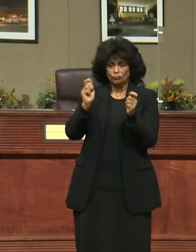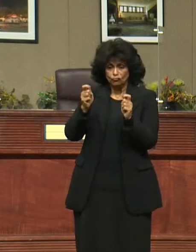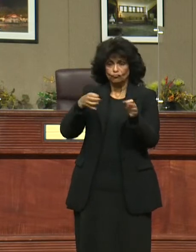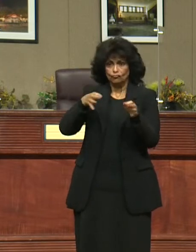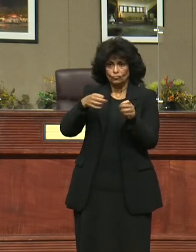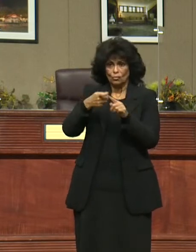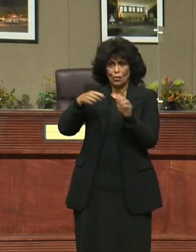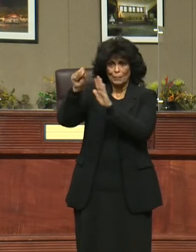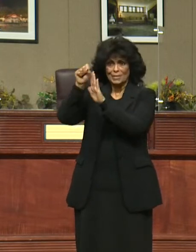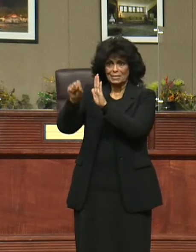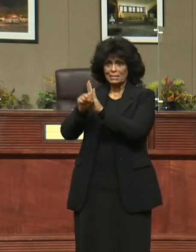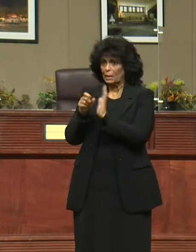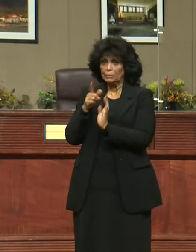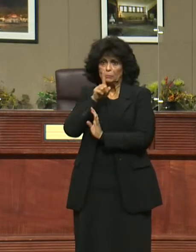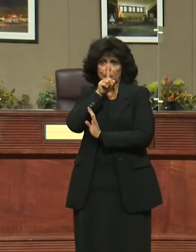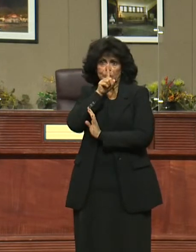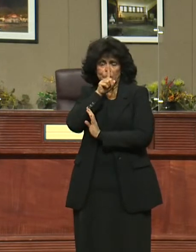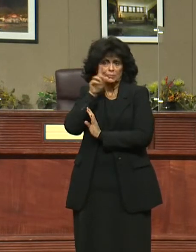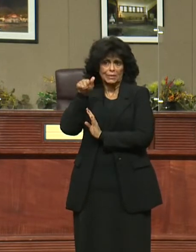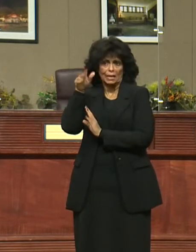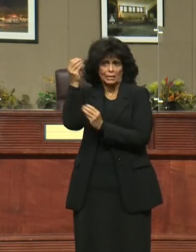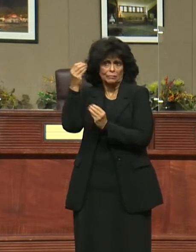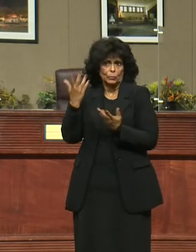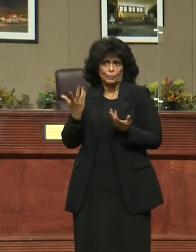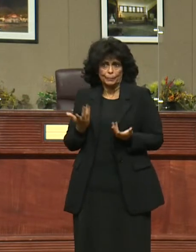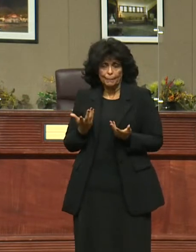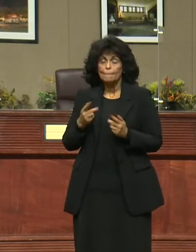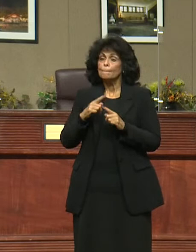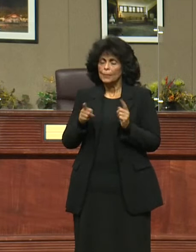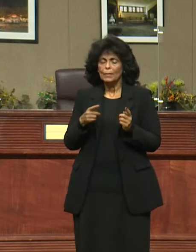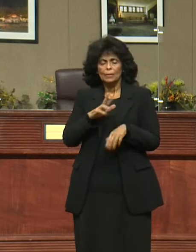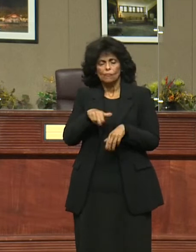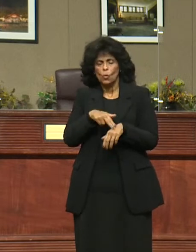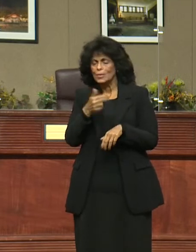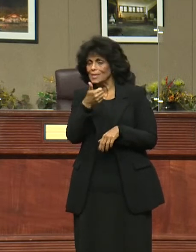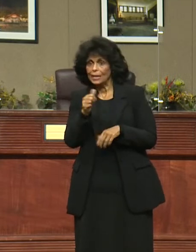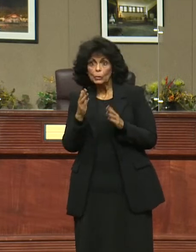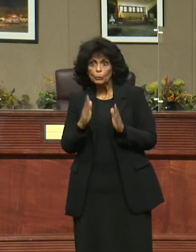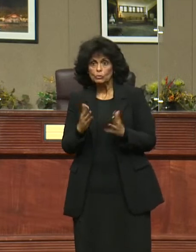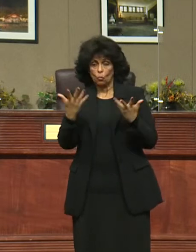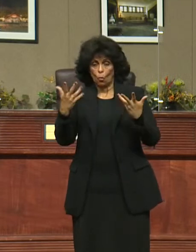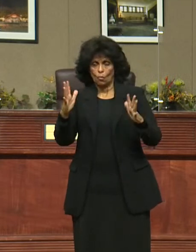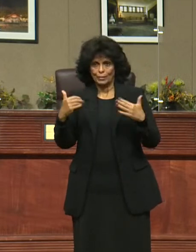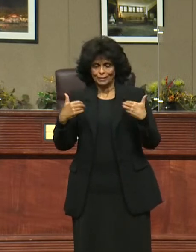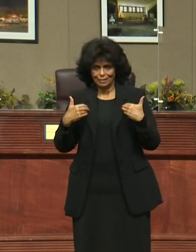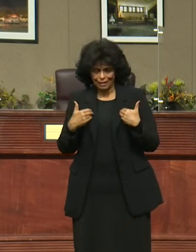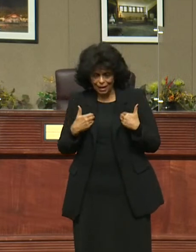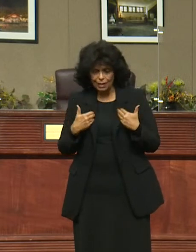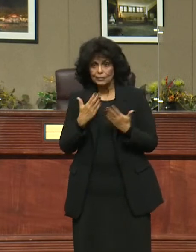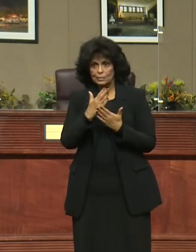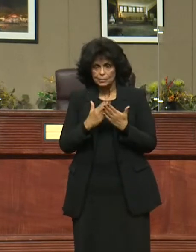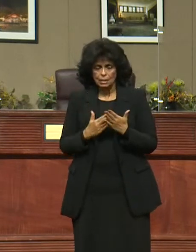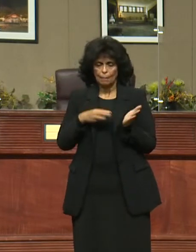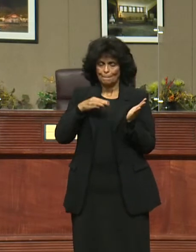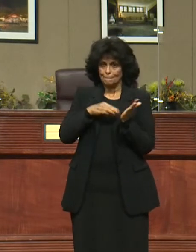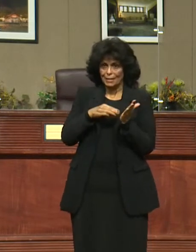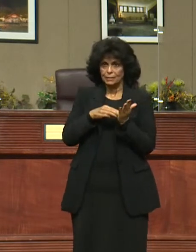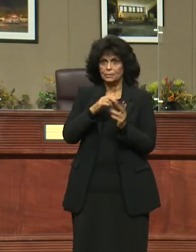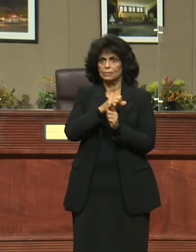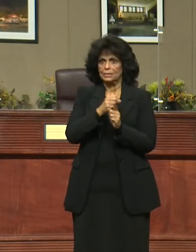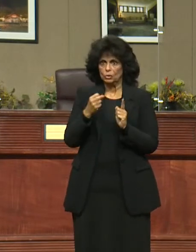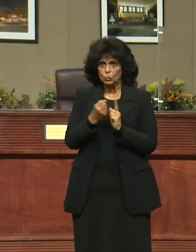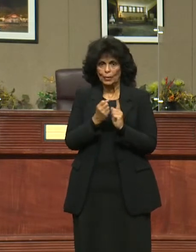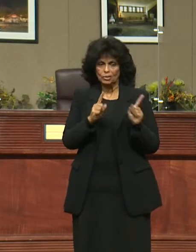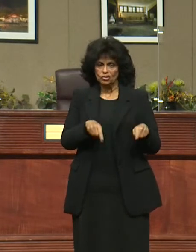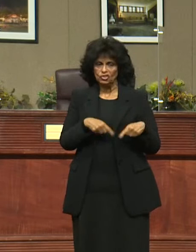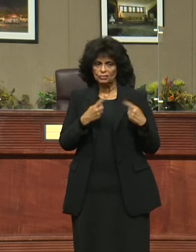state. But of course, anyone with pre-existing conditions is always a concern, and we hope that we can quickly